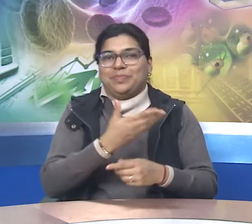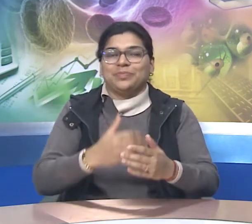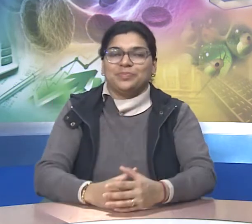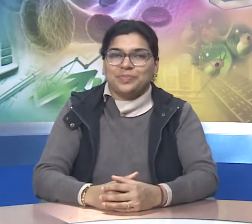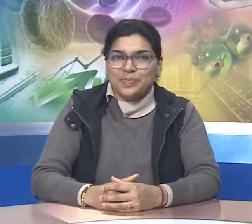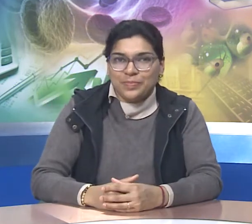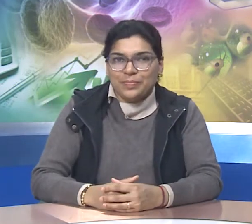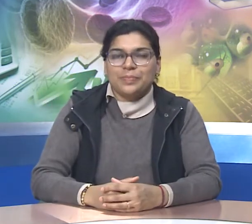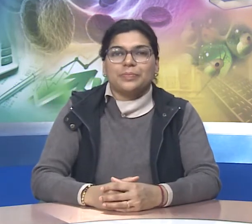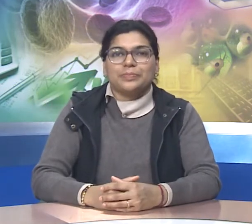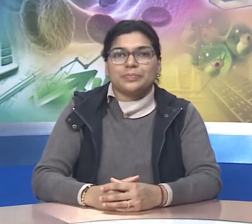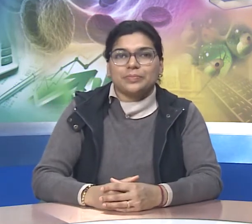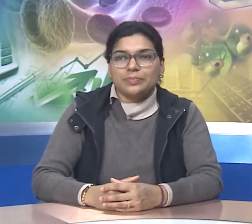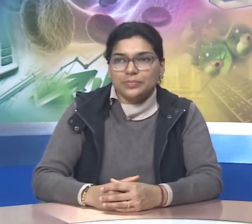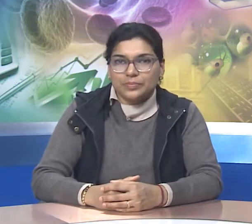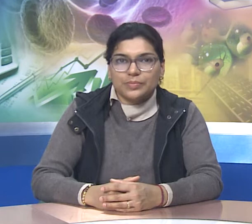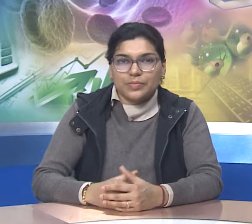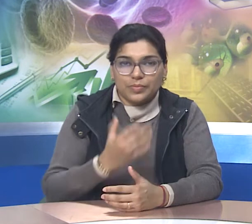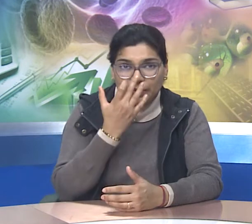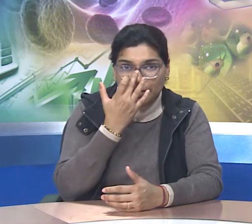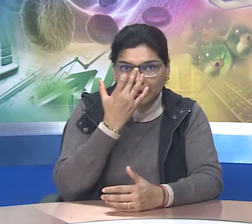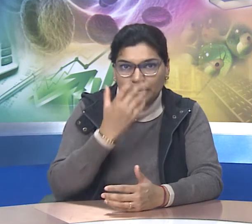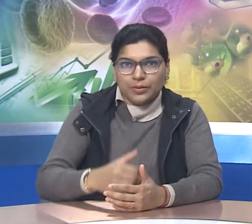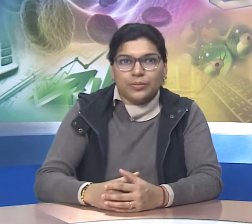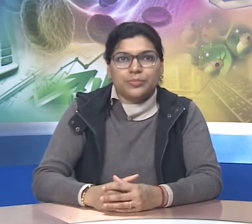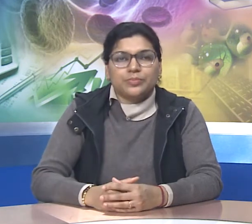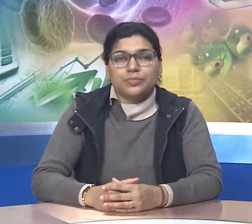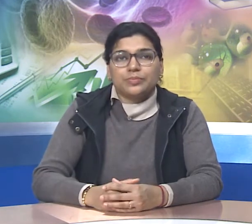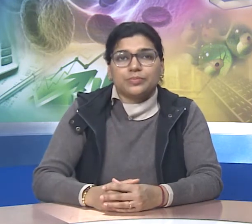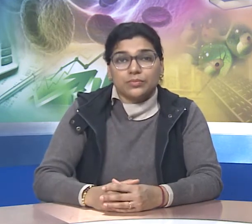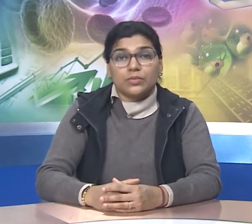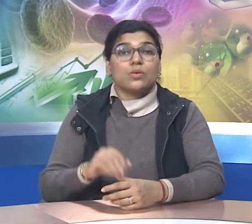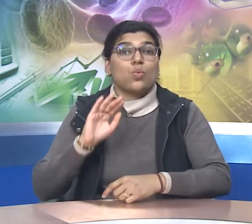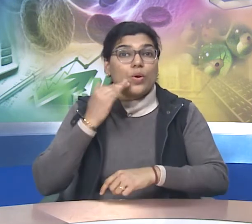able to finish his schooling.